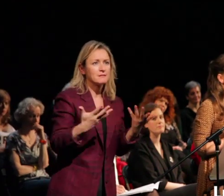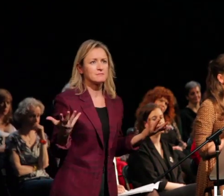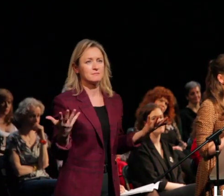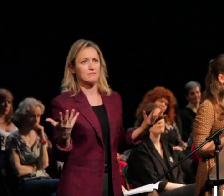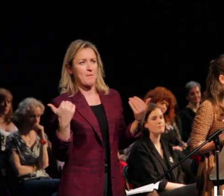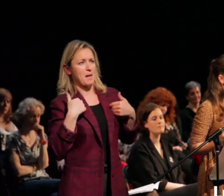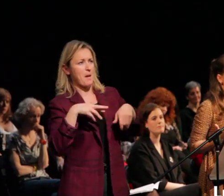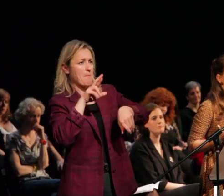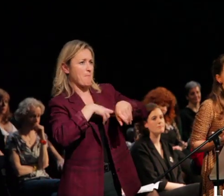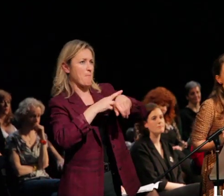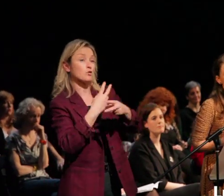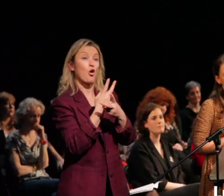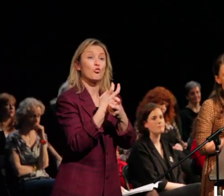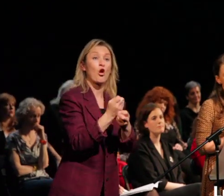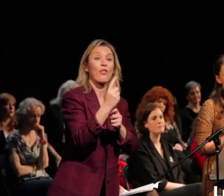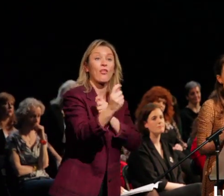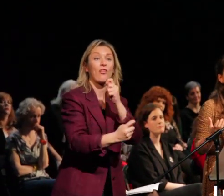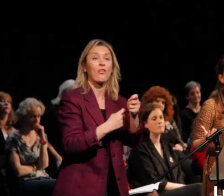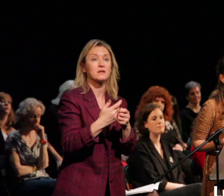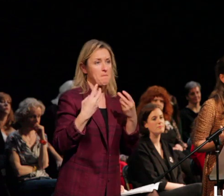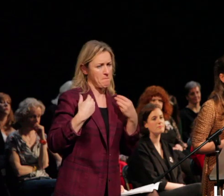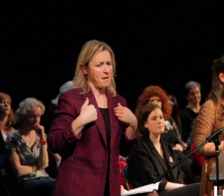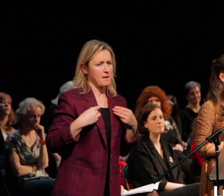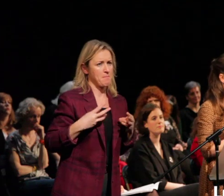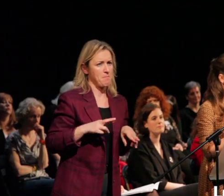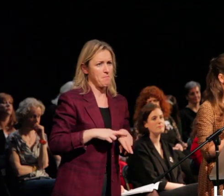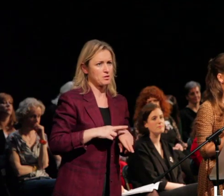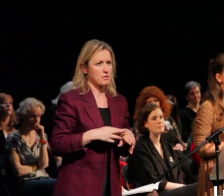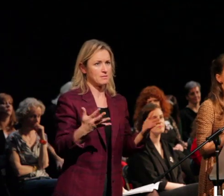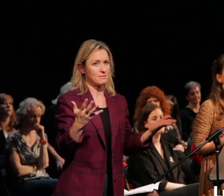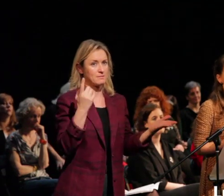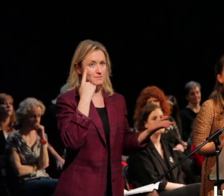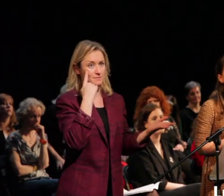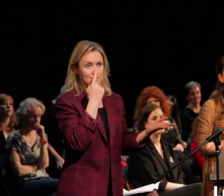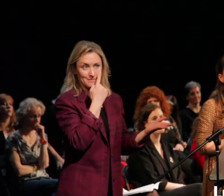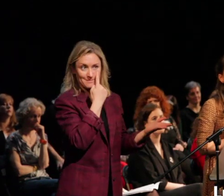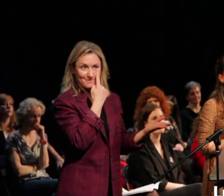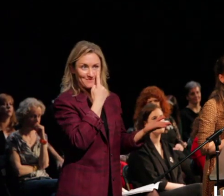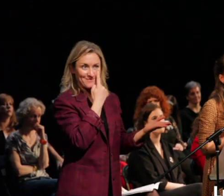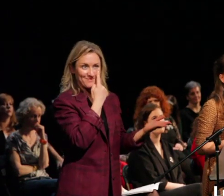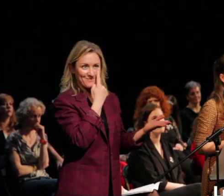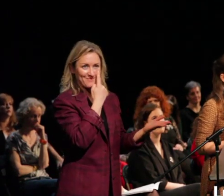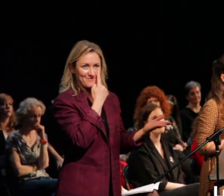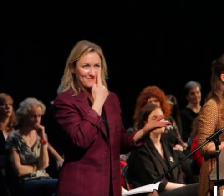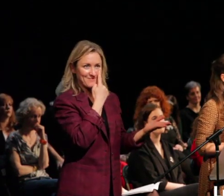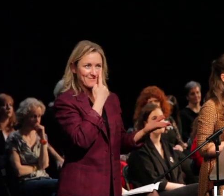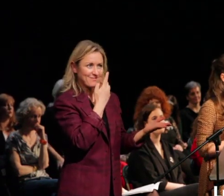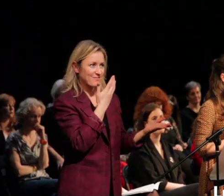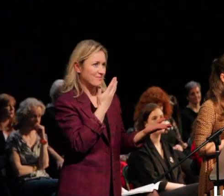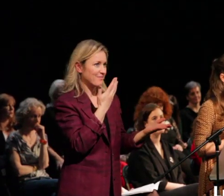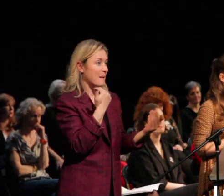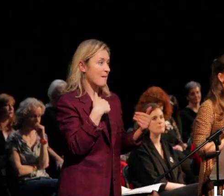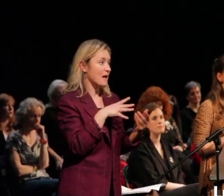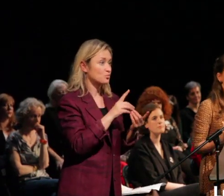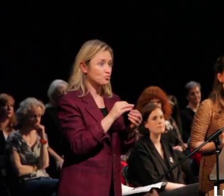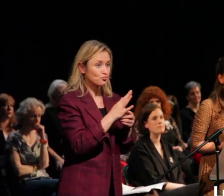biologically better engineered to write plays, if when you put together a season of work, overwhelmingly that work